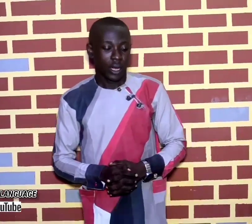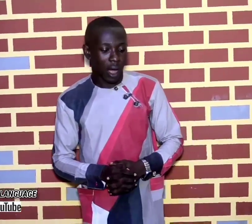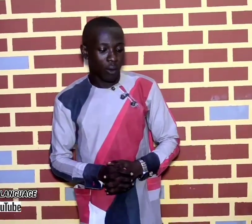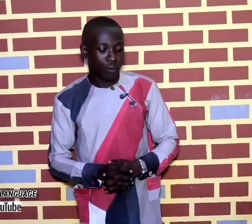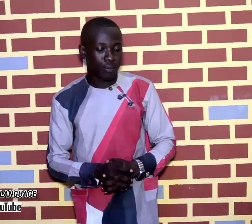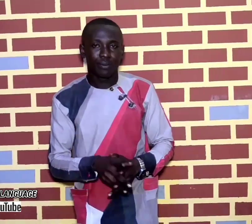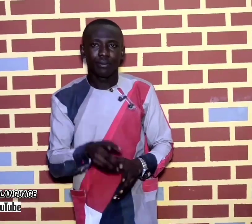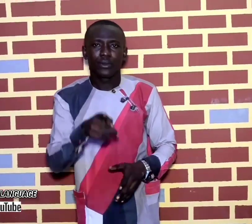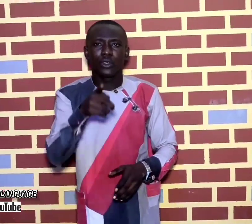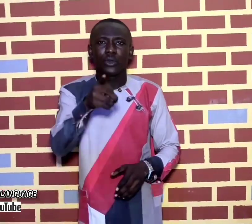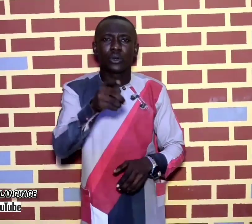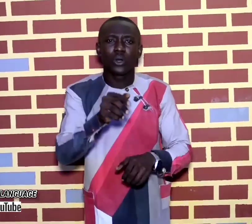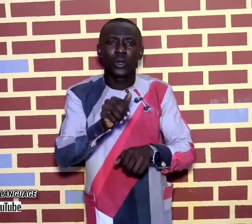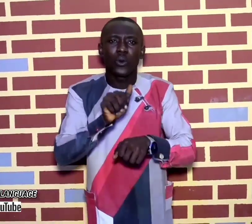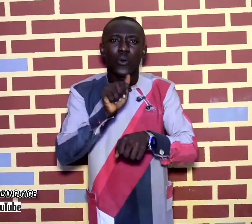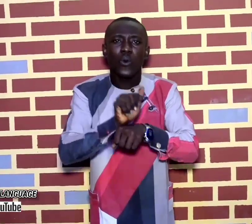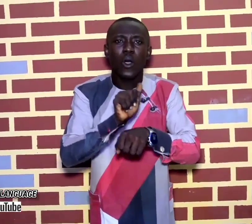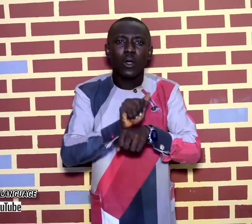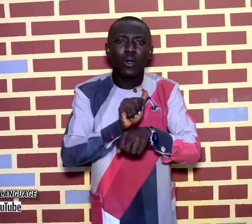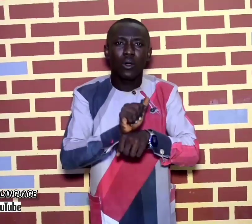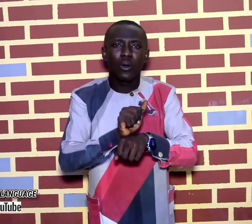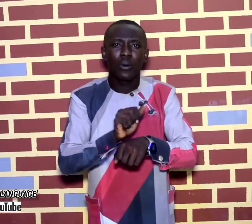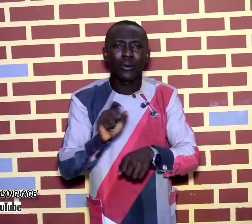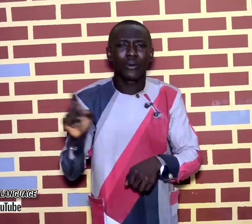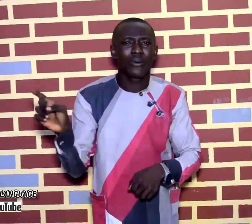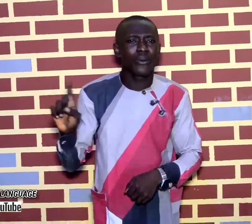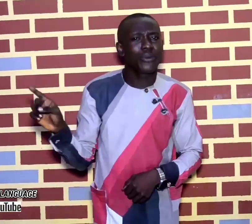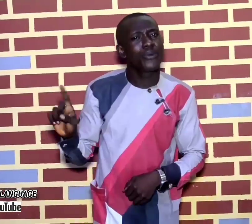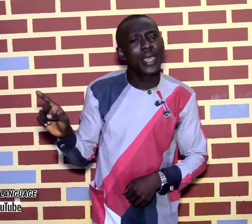Now, you work where?